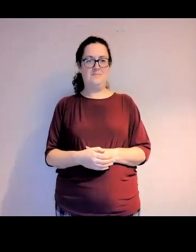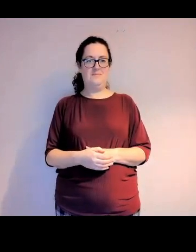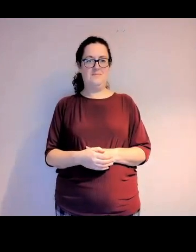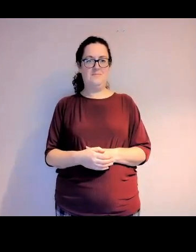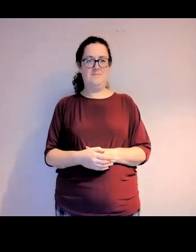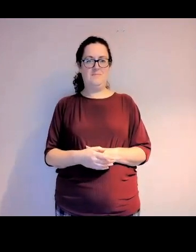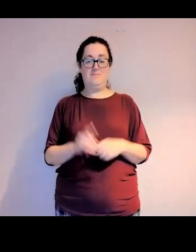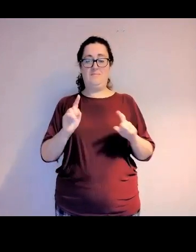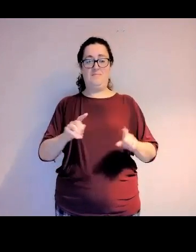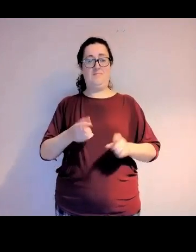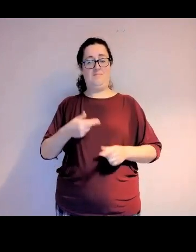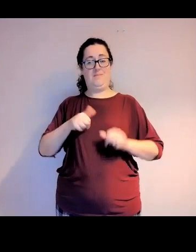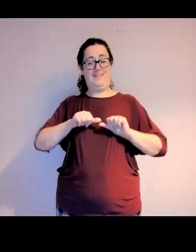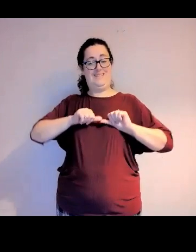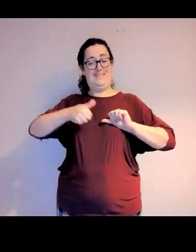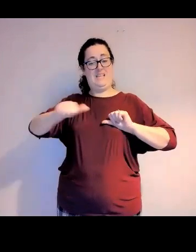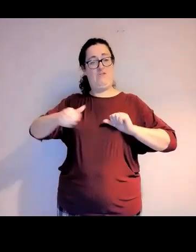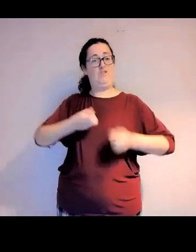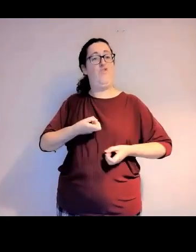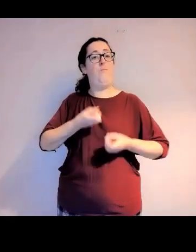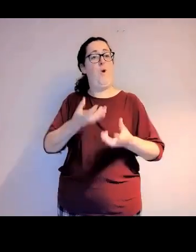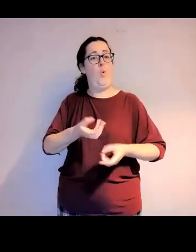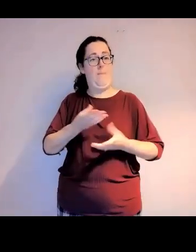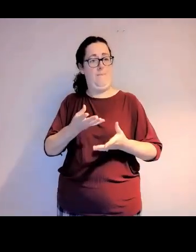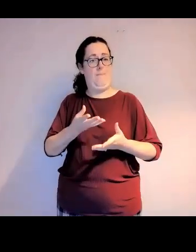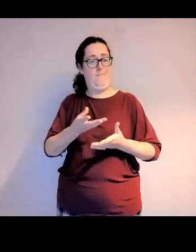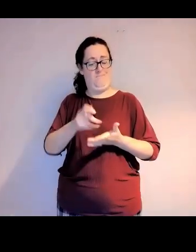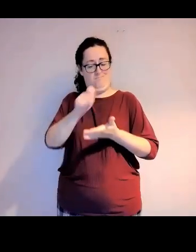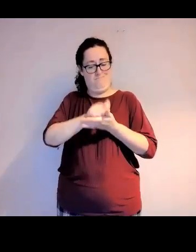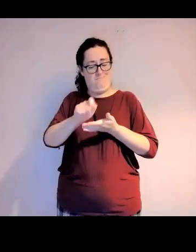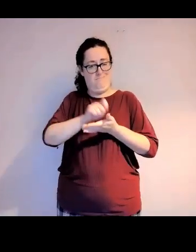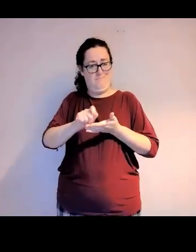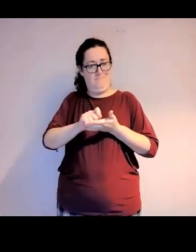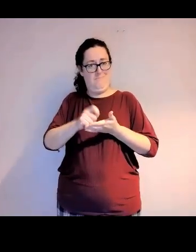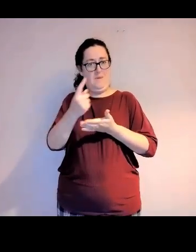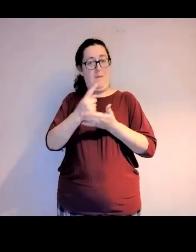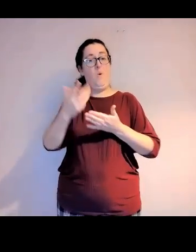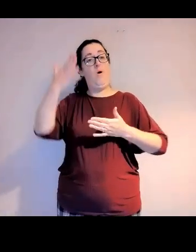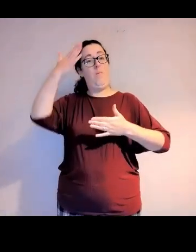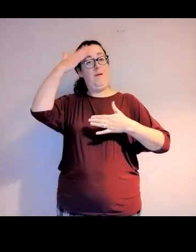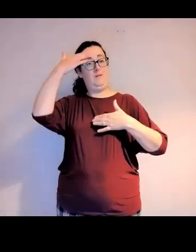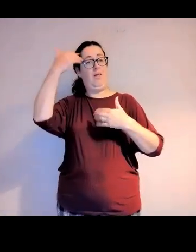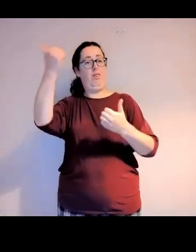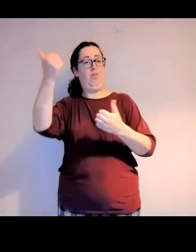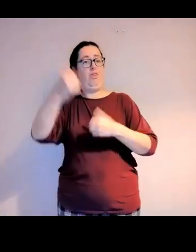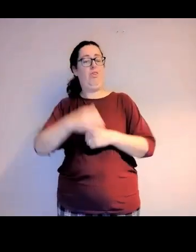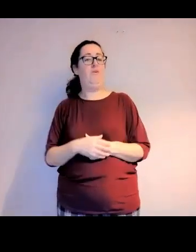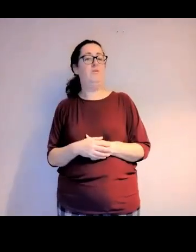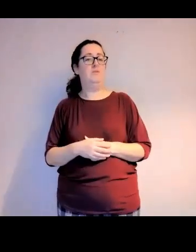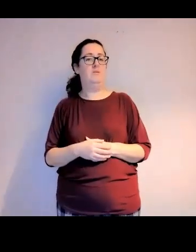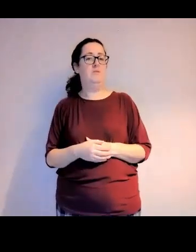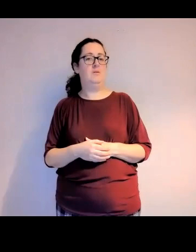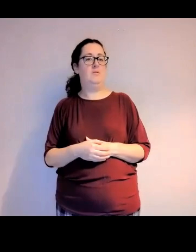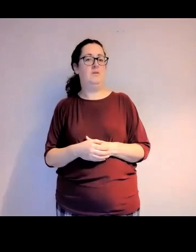This is a series of poems which I've written about mental health. So,